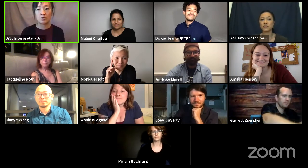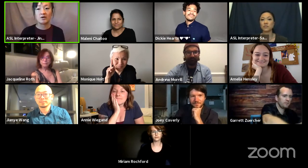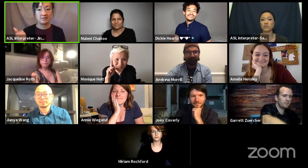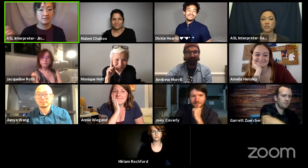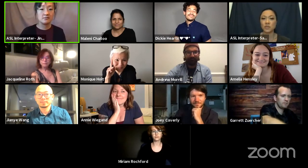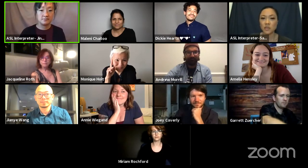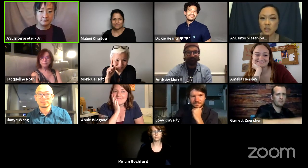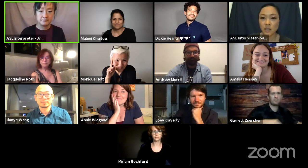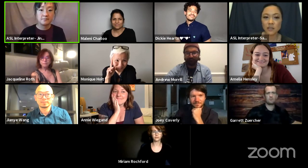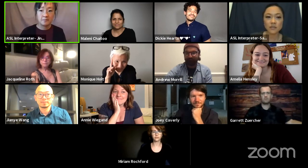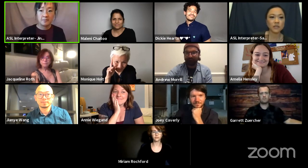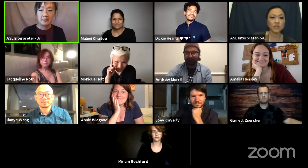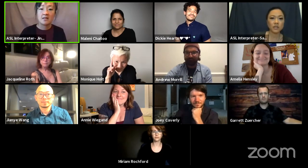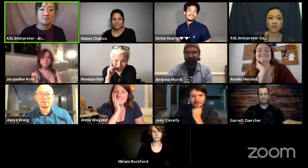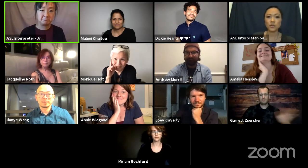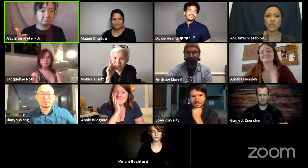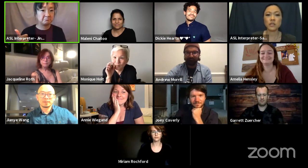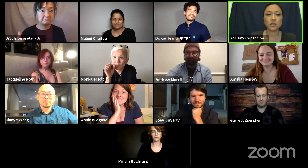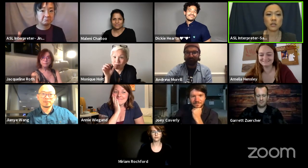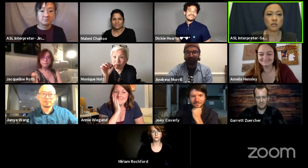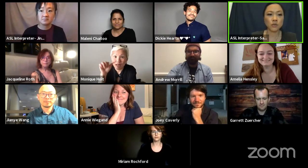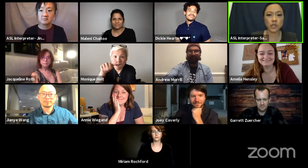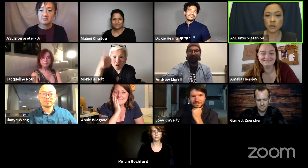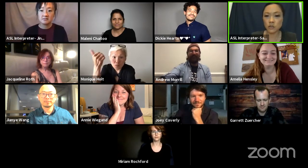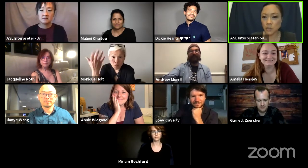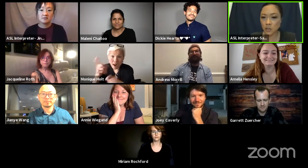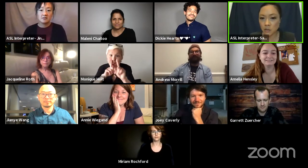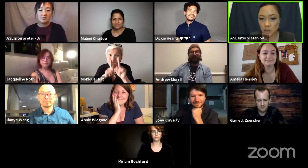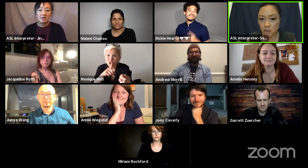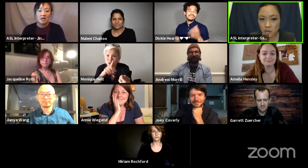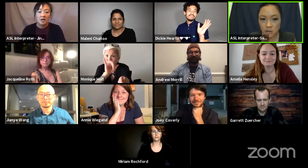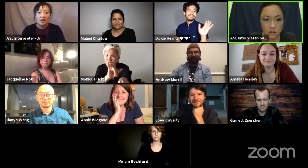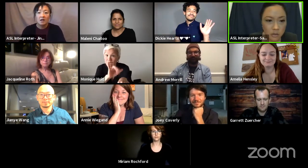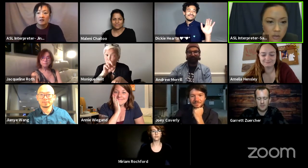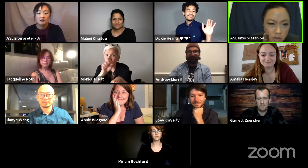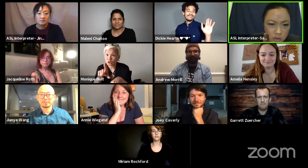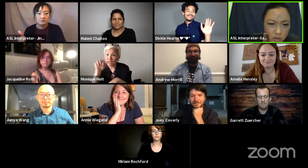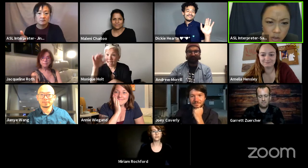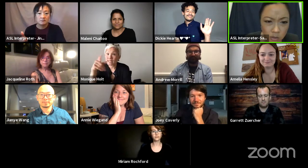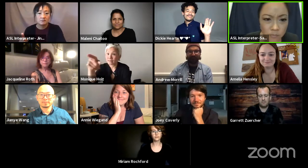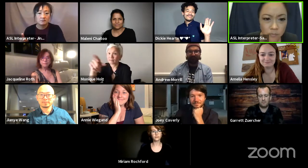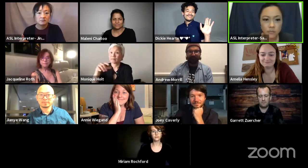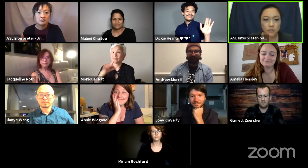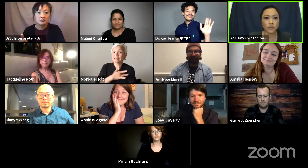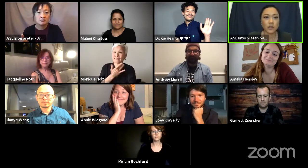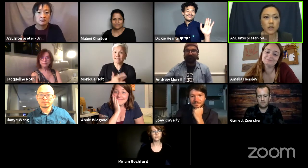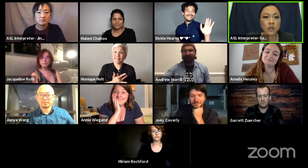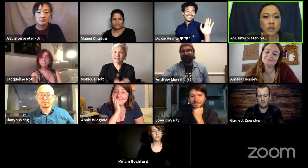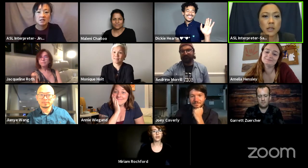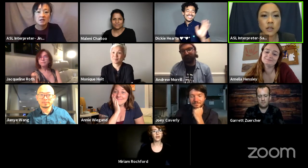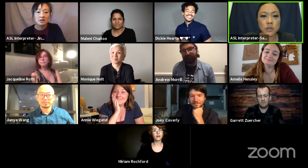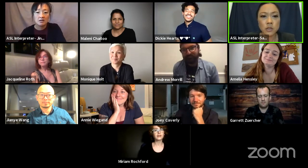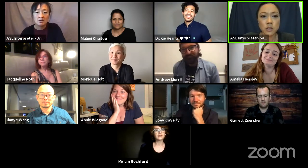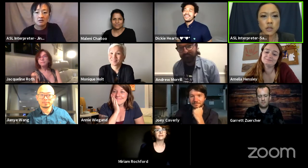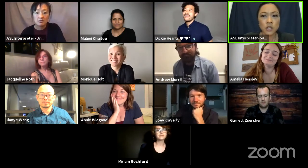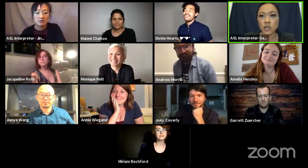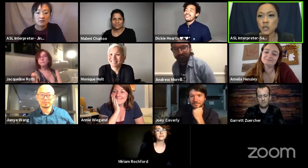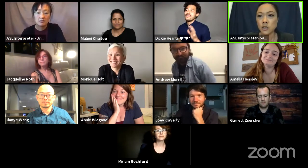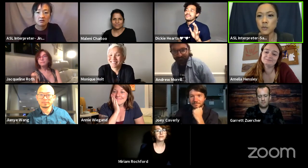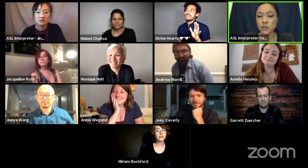with. Got it. His screen is a little gritty to me on mine. So I think there was another, somebody else